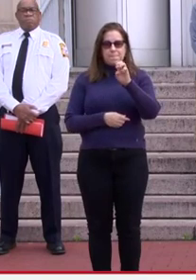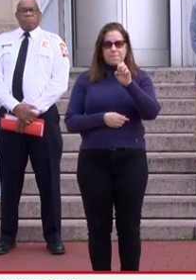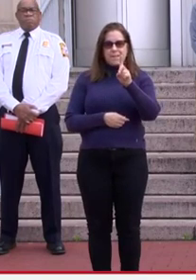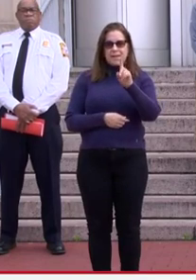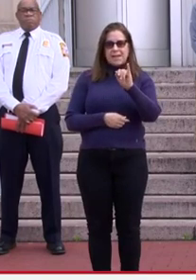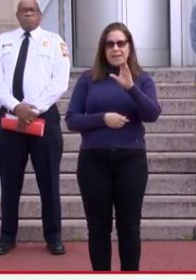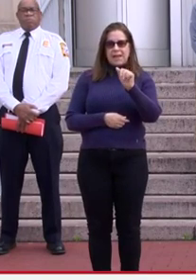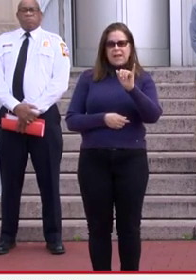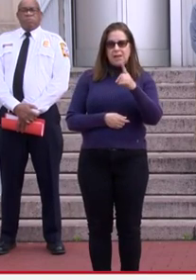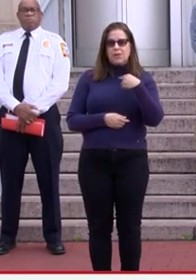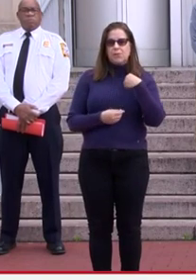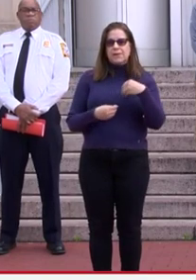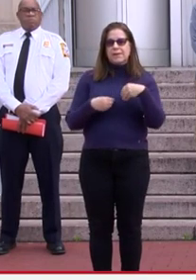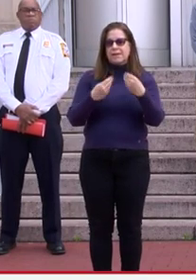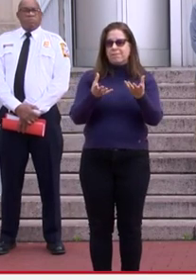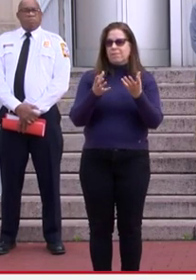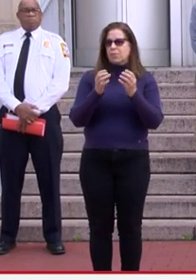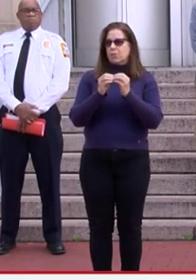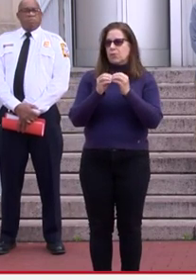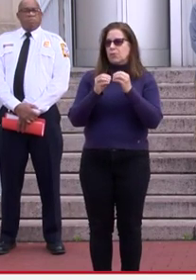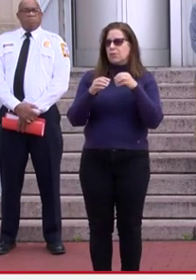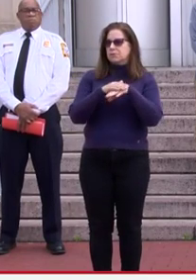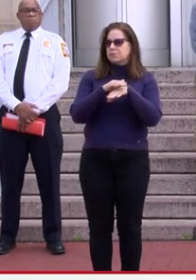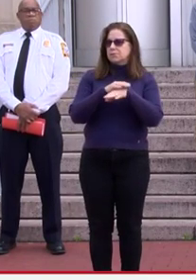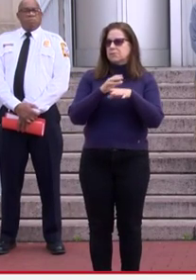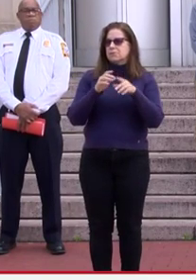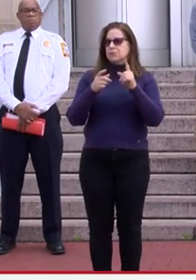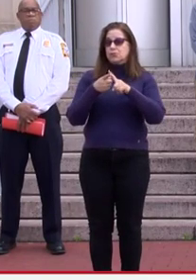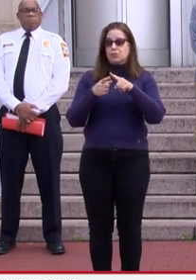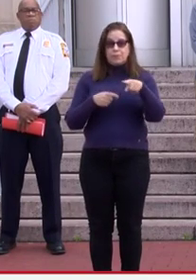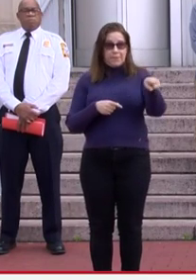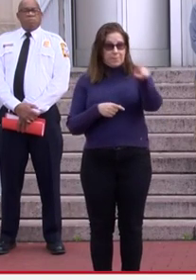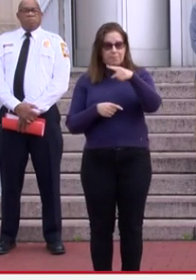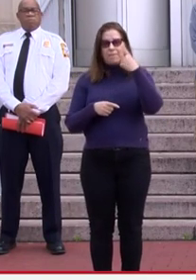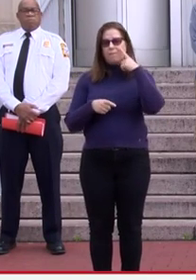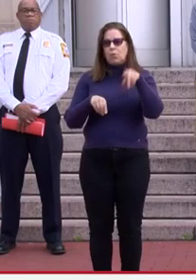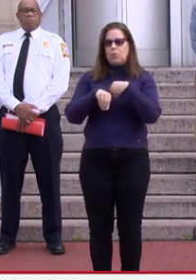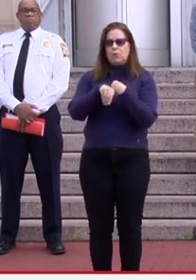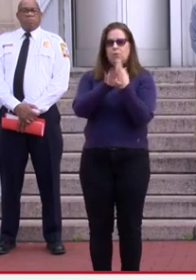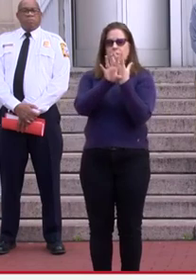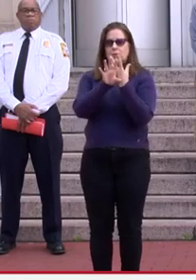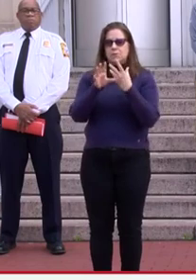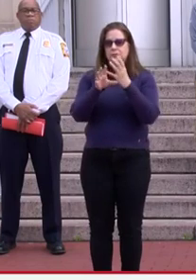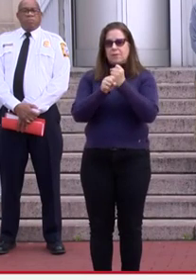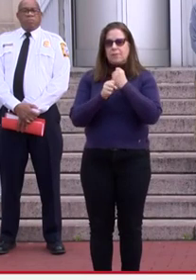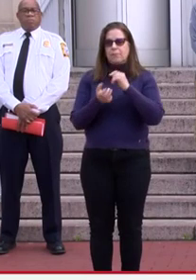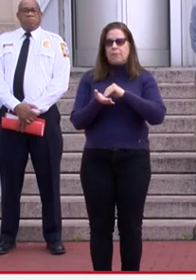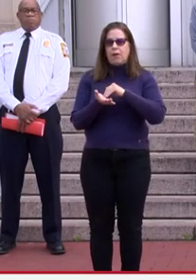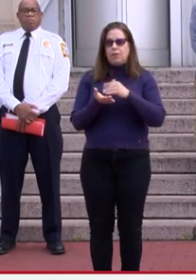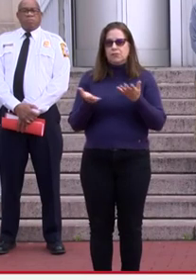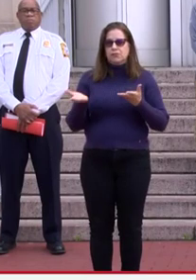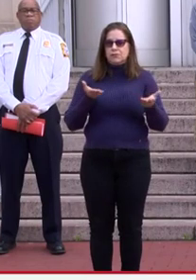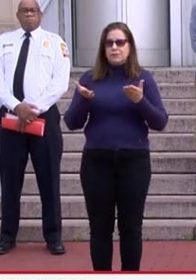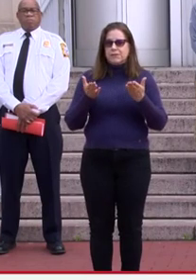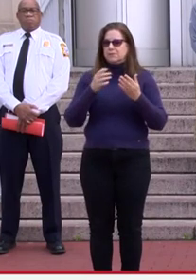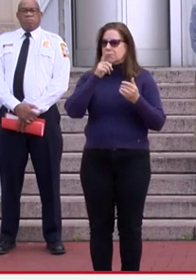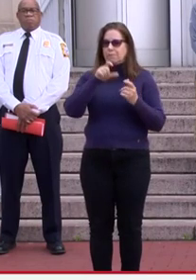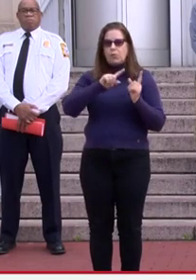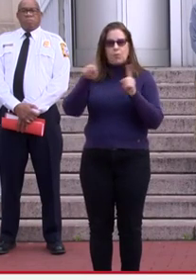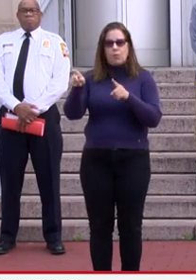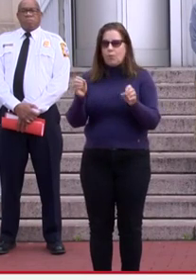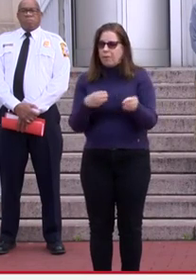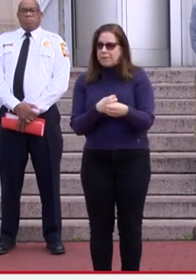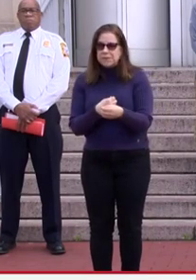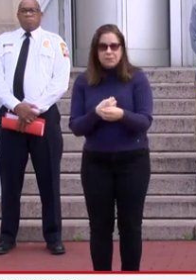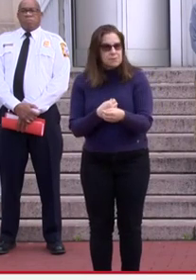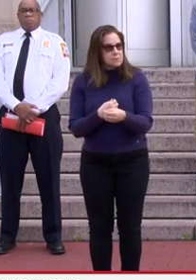of telehealth services, such that individuals who have chronic health conditions do not necessarily have to go to their healthcare provider to receive the health